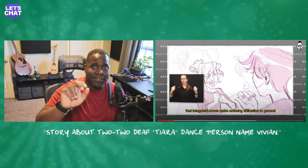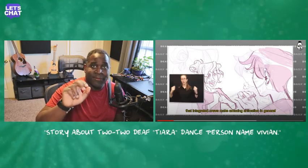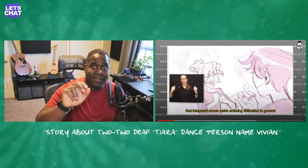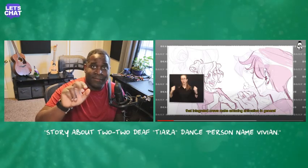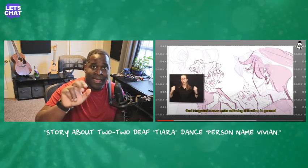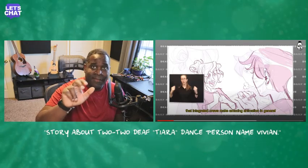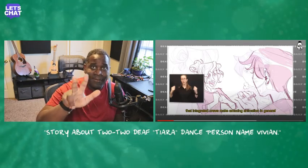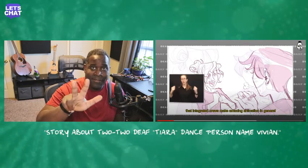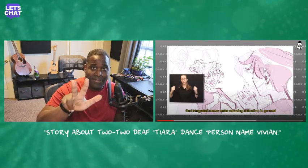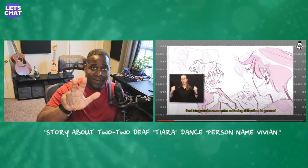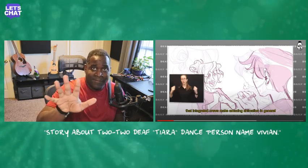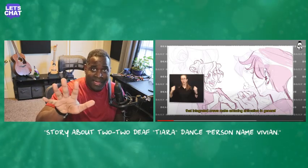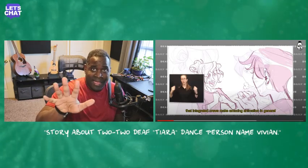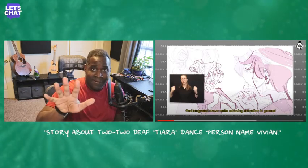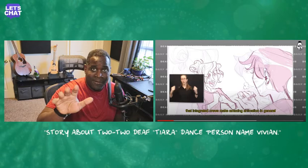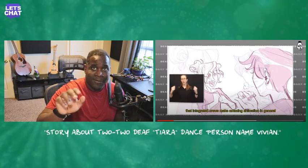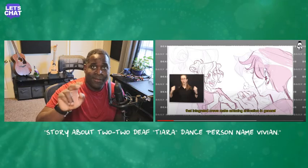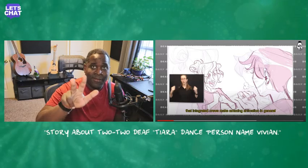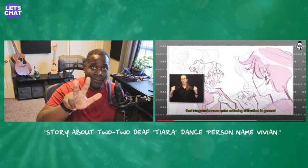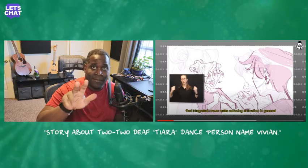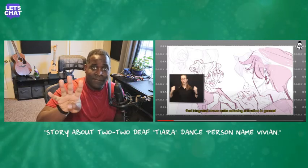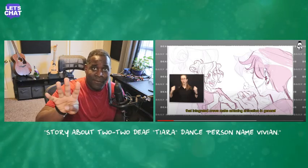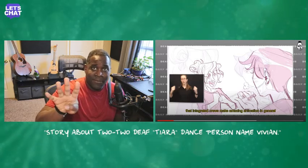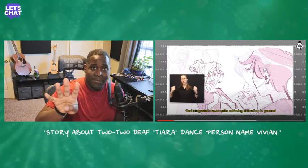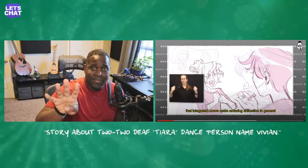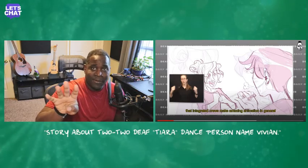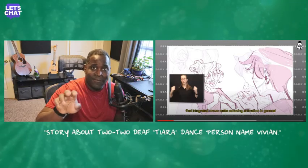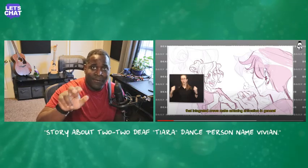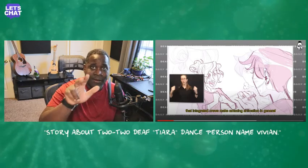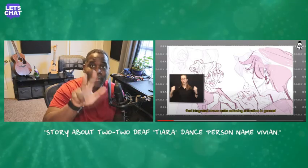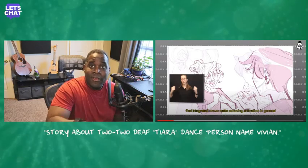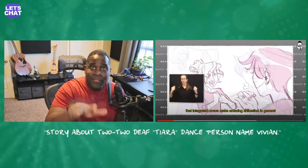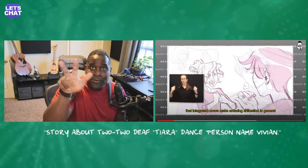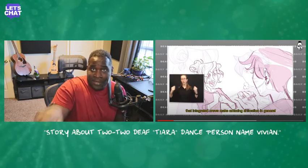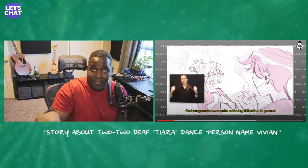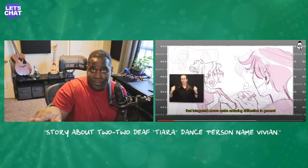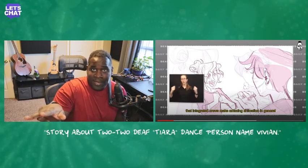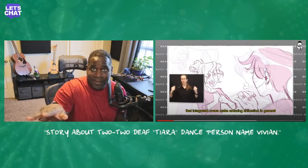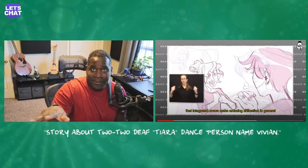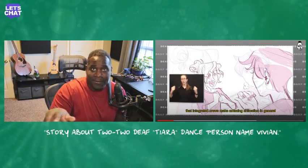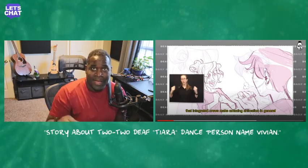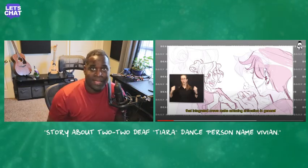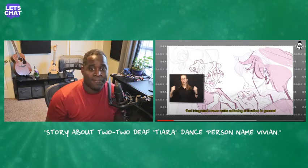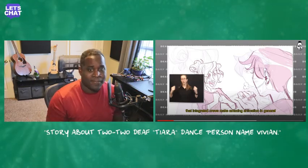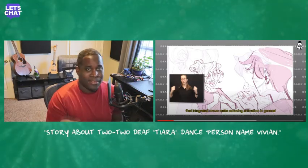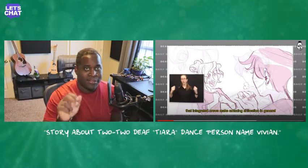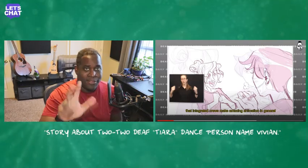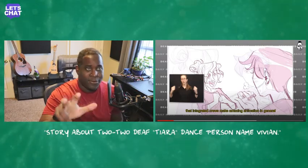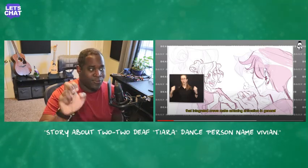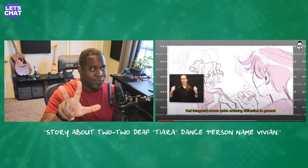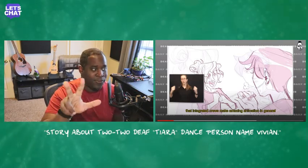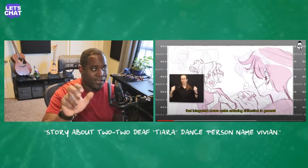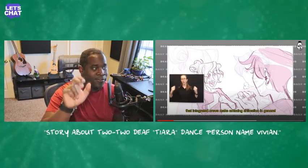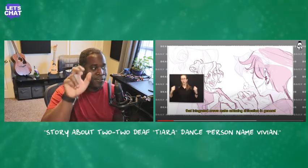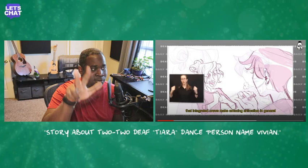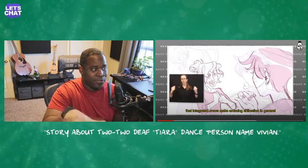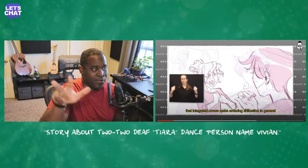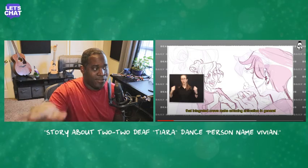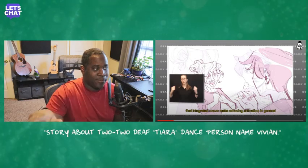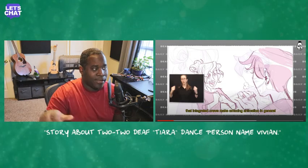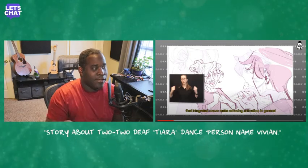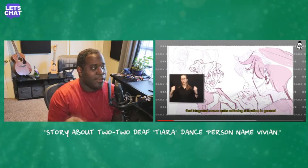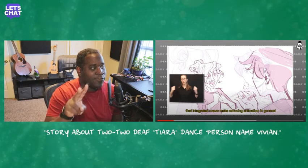3-5 would be 35. 3-5. 3-4 would be 34, 33, right? You don't just do this,